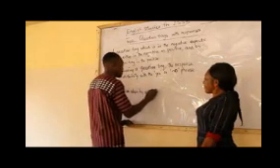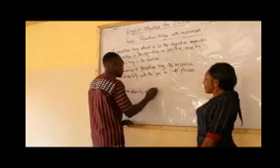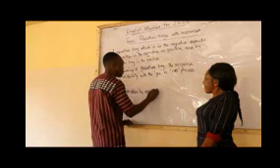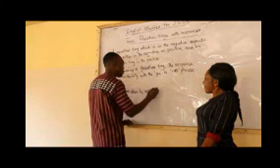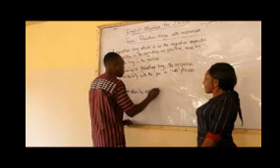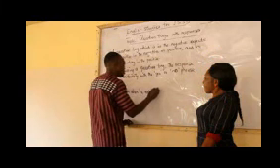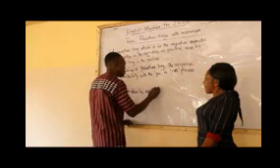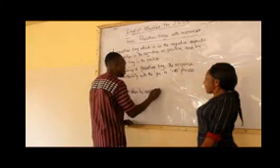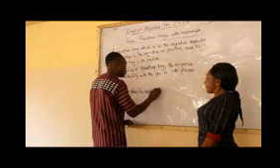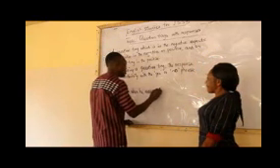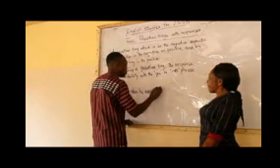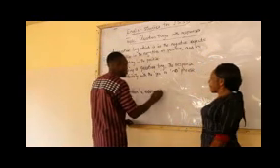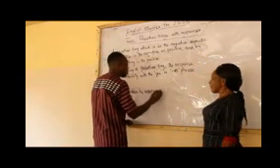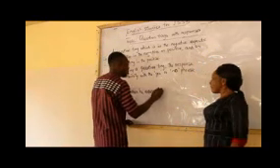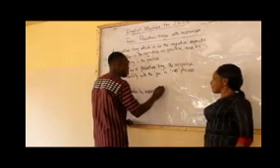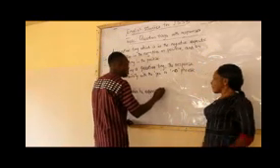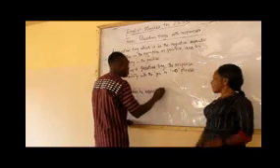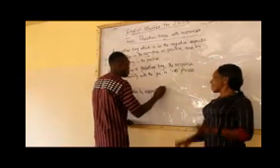my room,